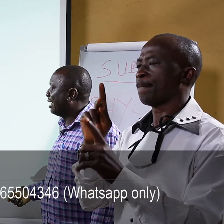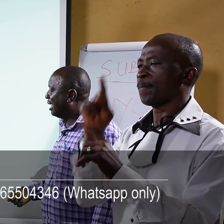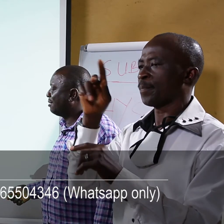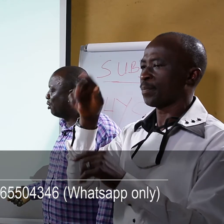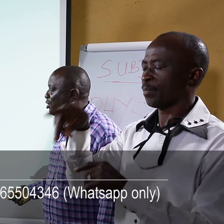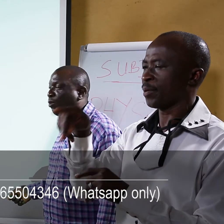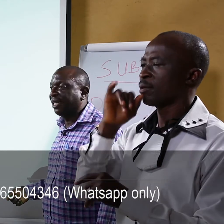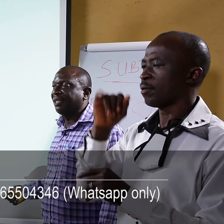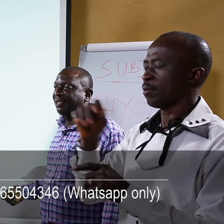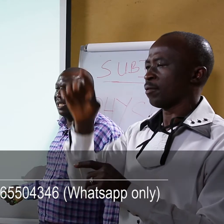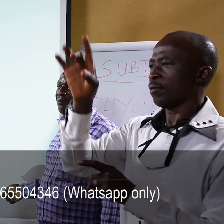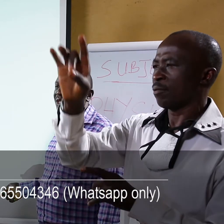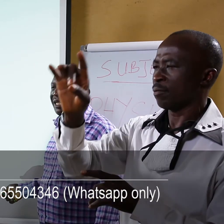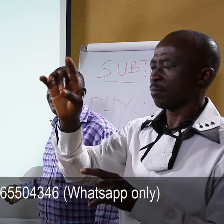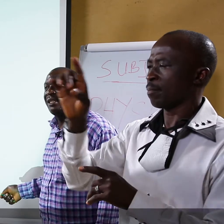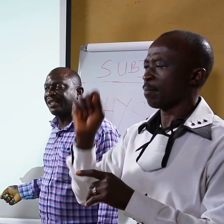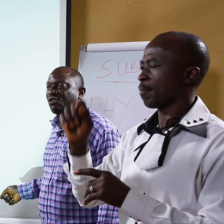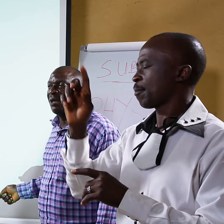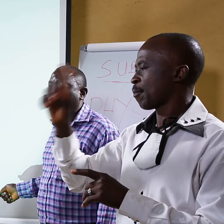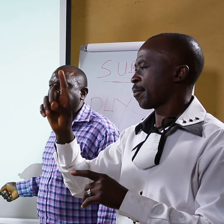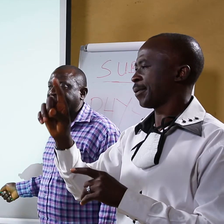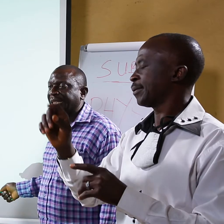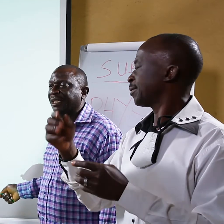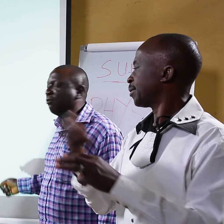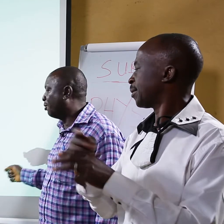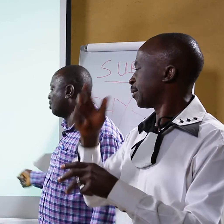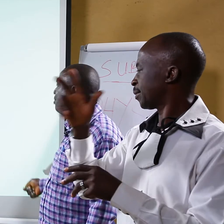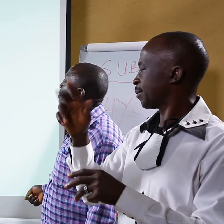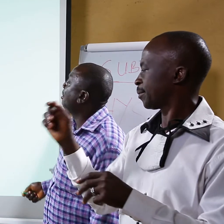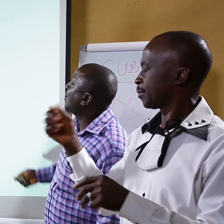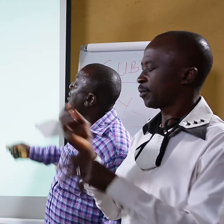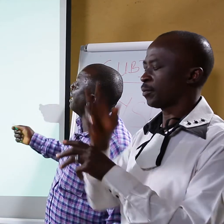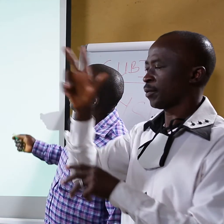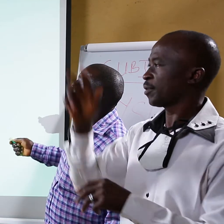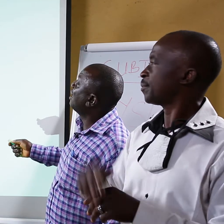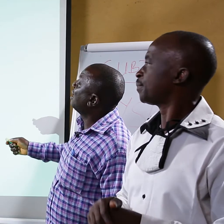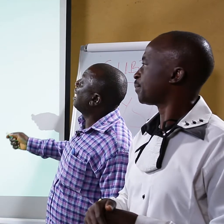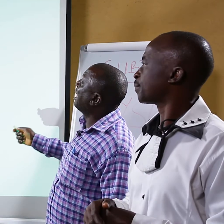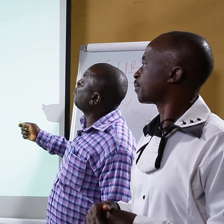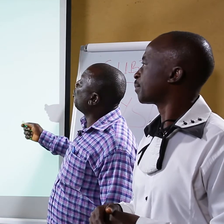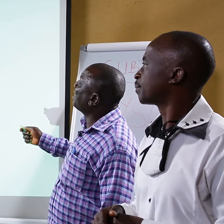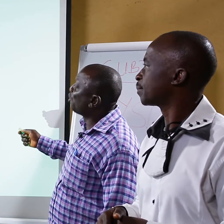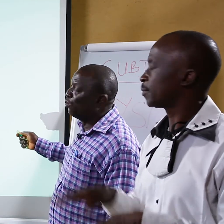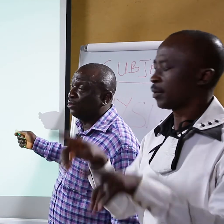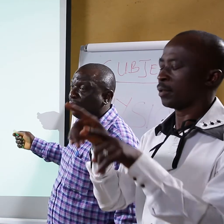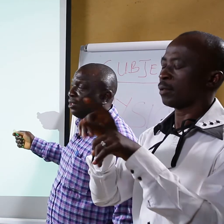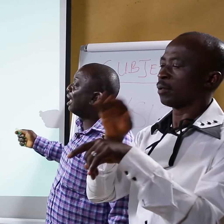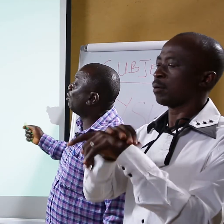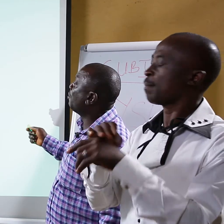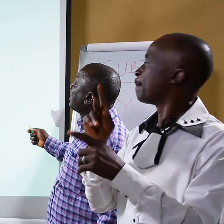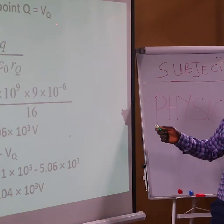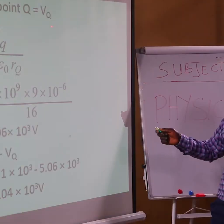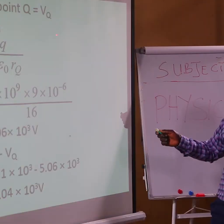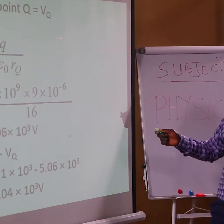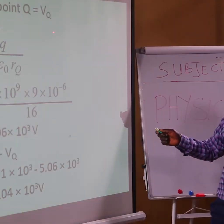is 8.1 times 10 raised to power 3 volts. Then at point Q,